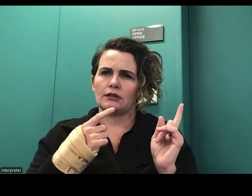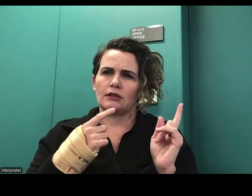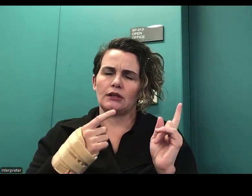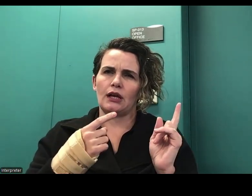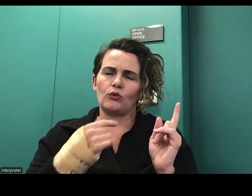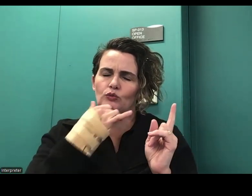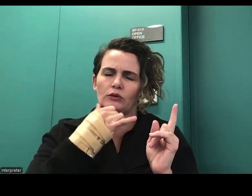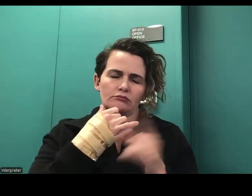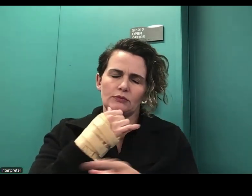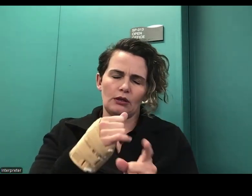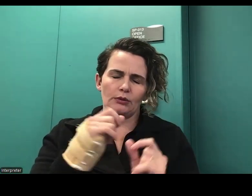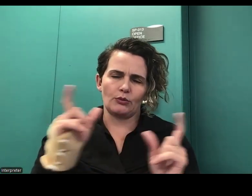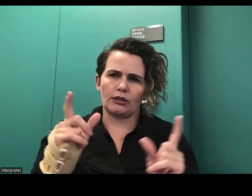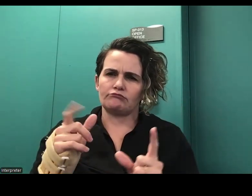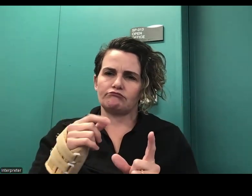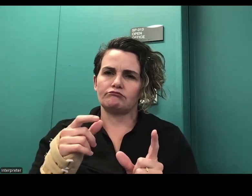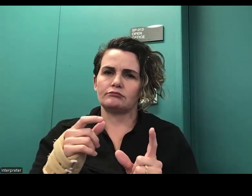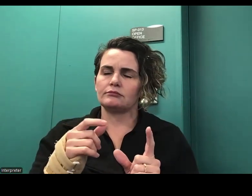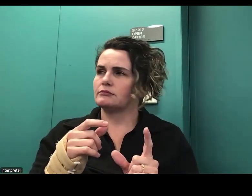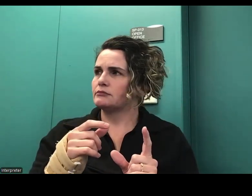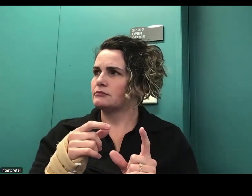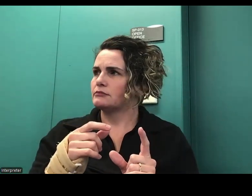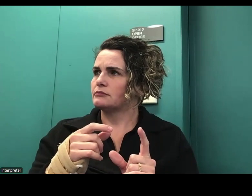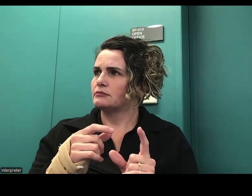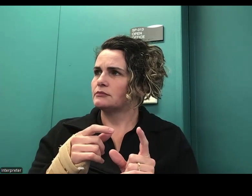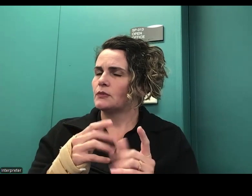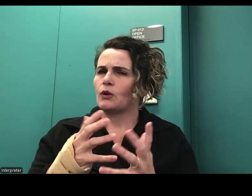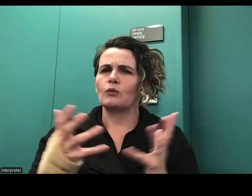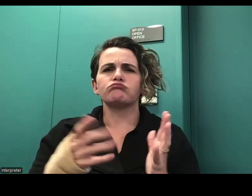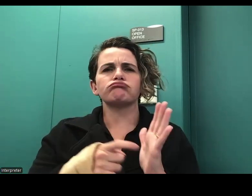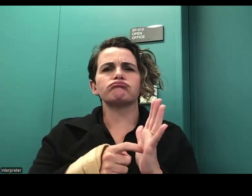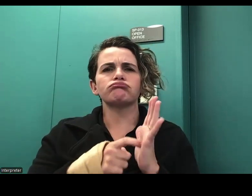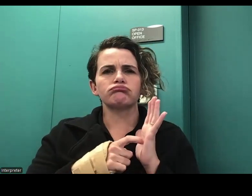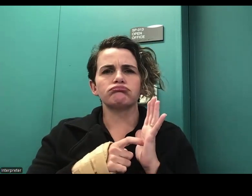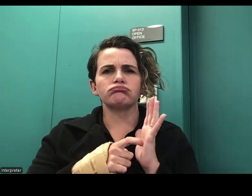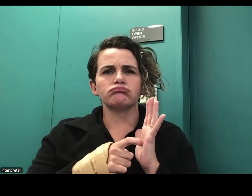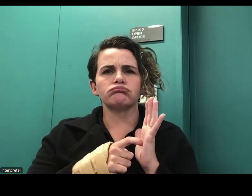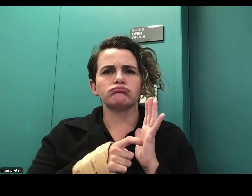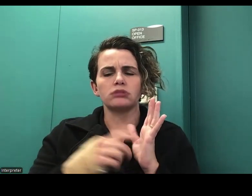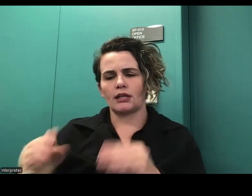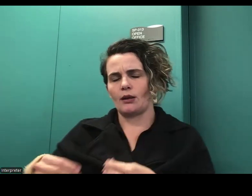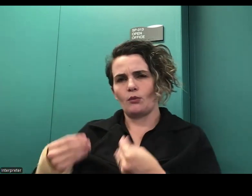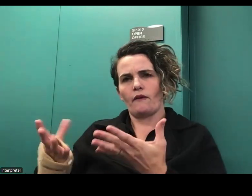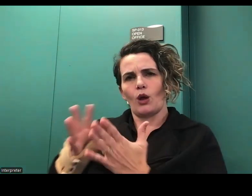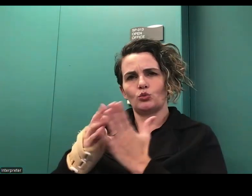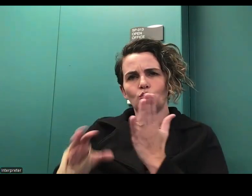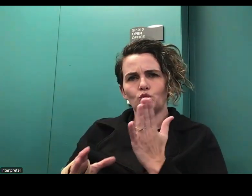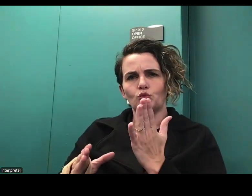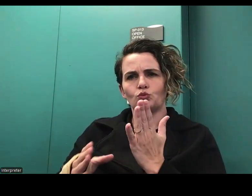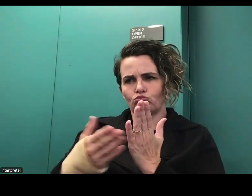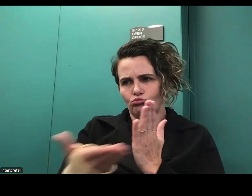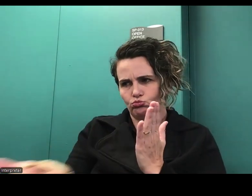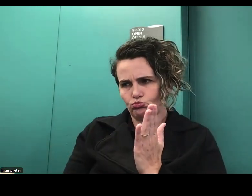But what does it take to equip students